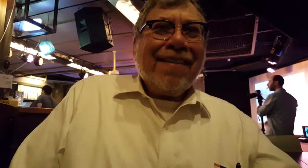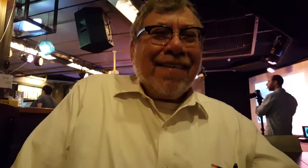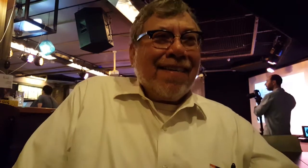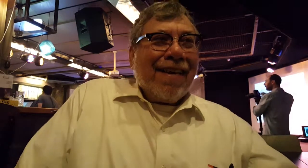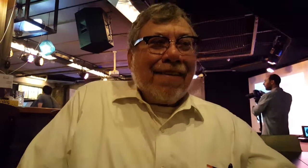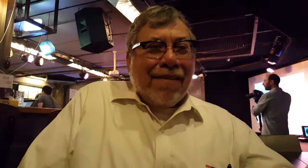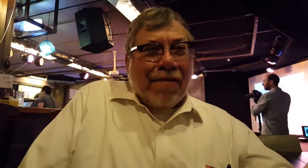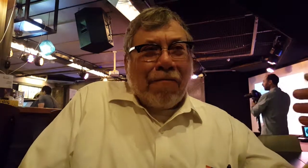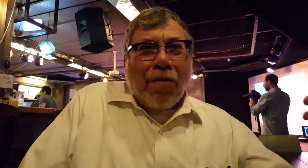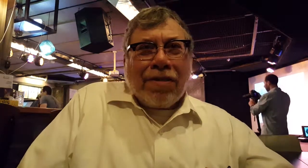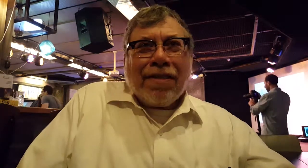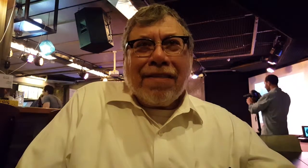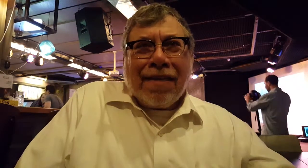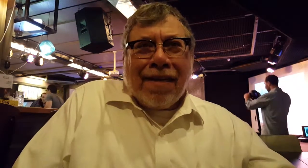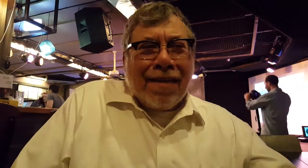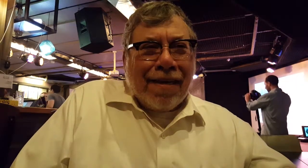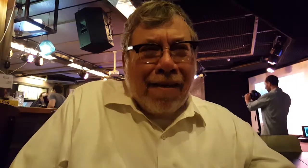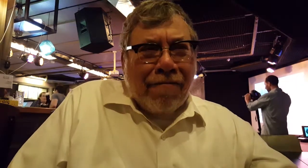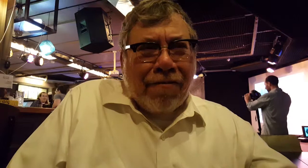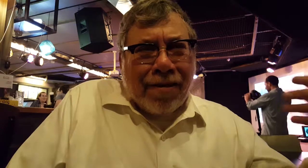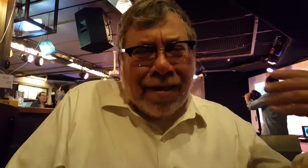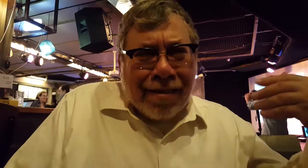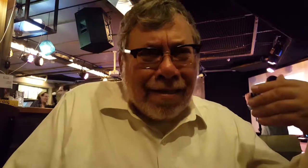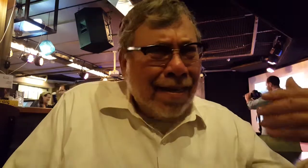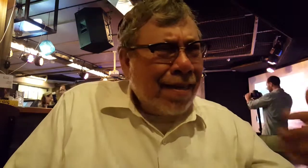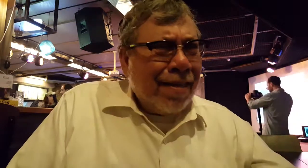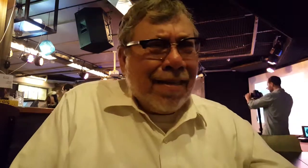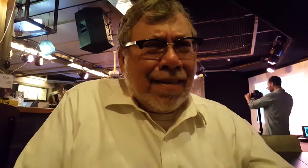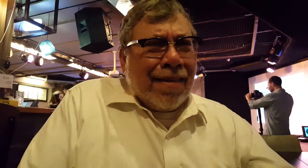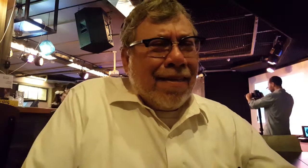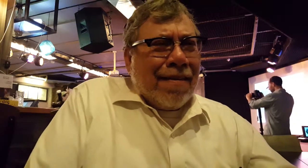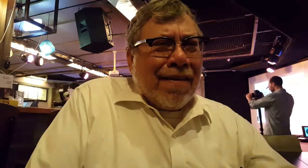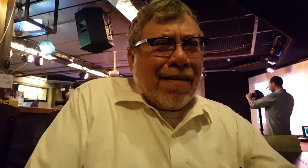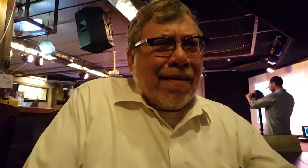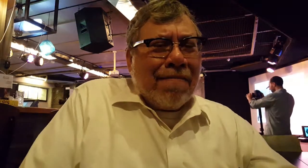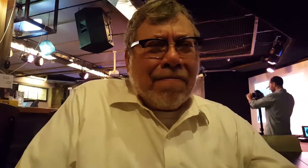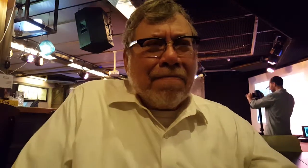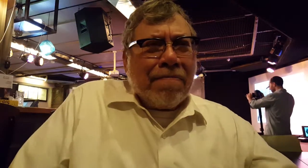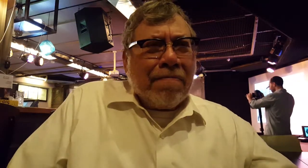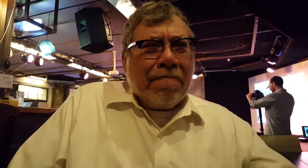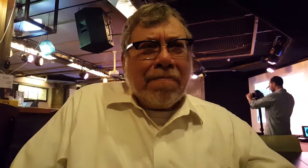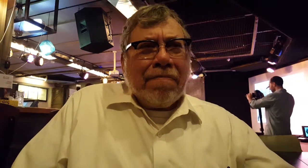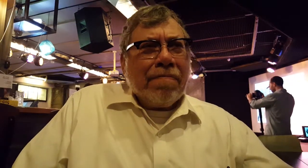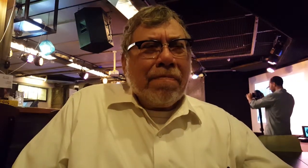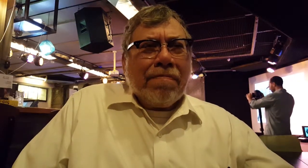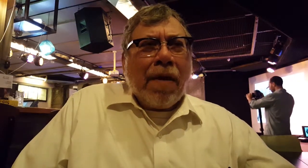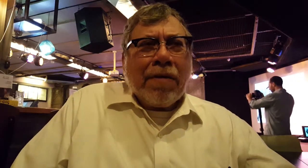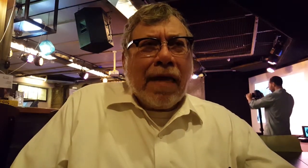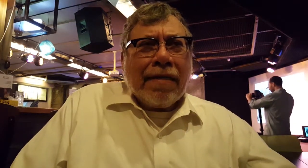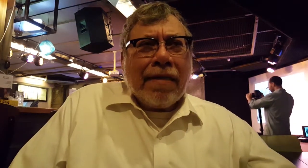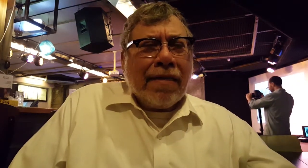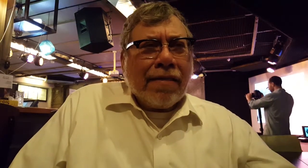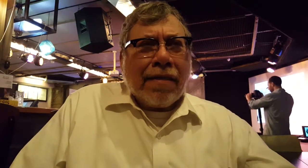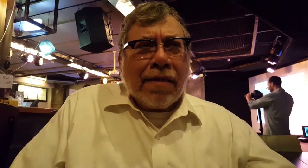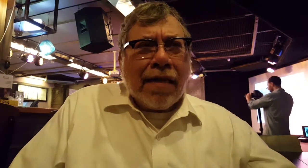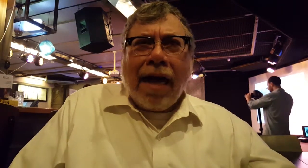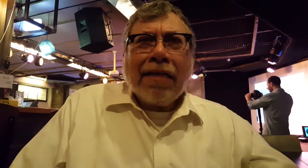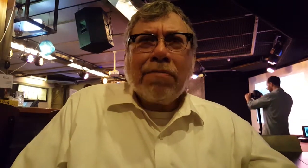forces every public entities such as a hospital